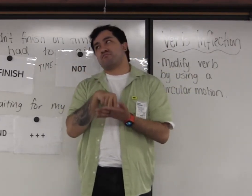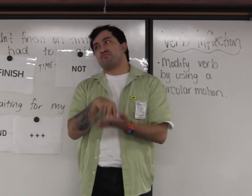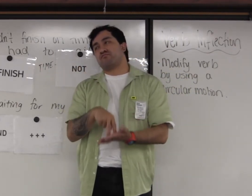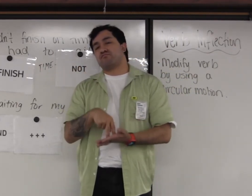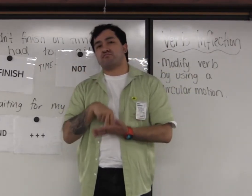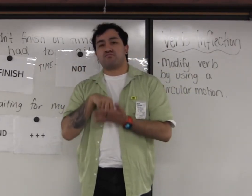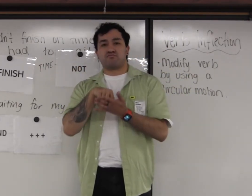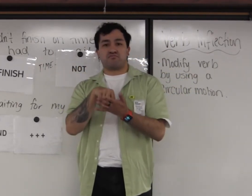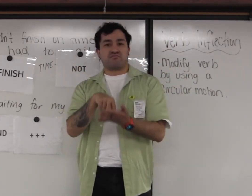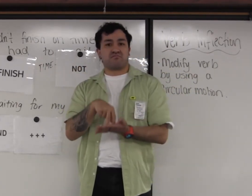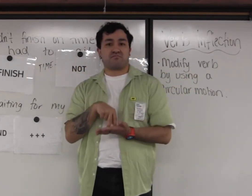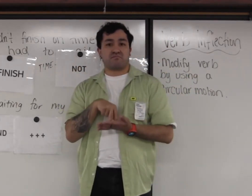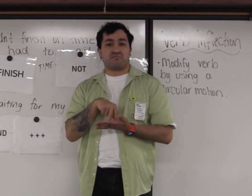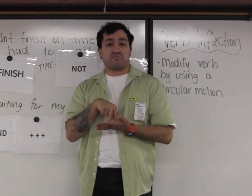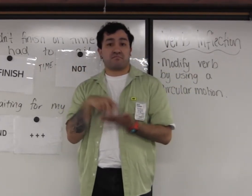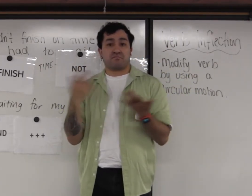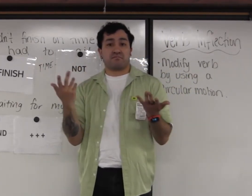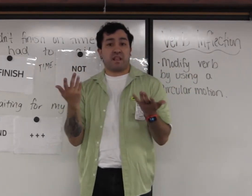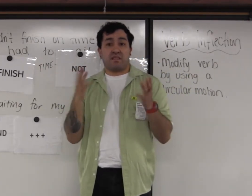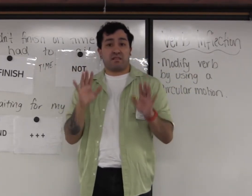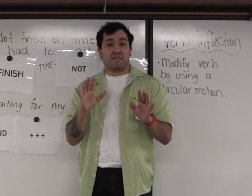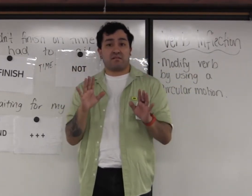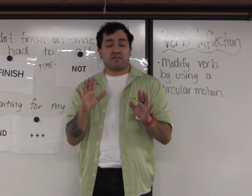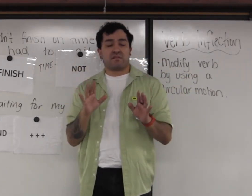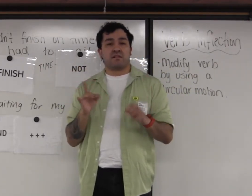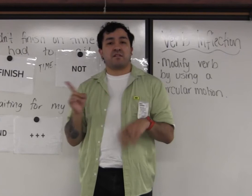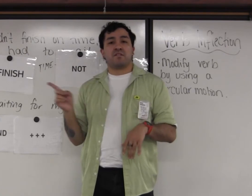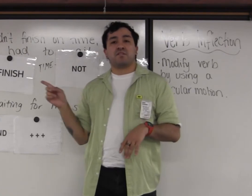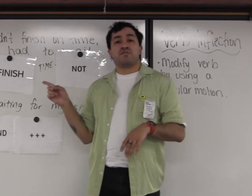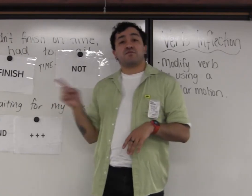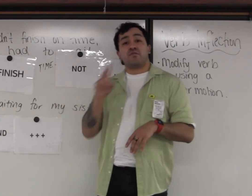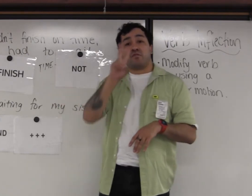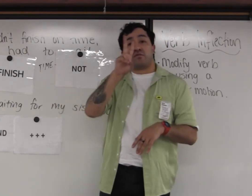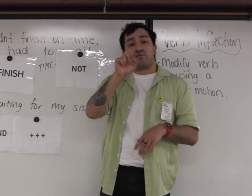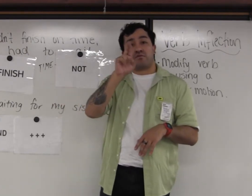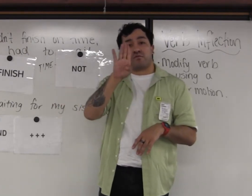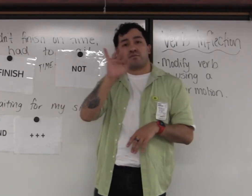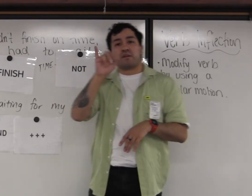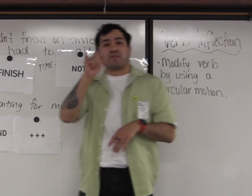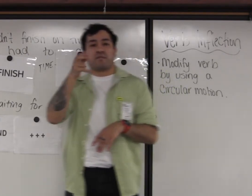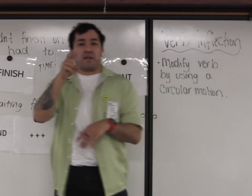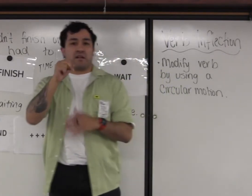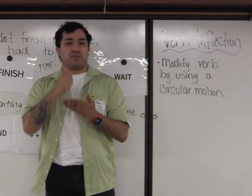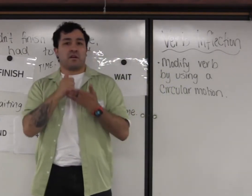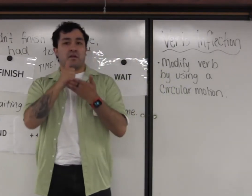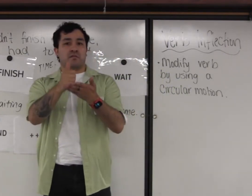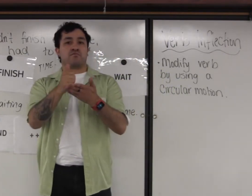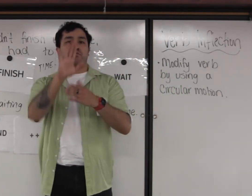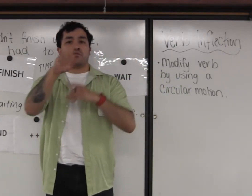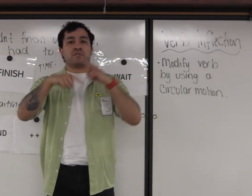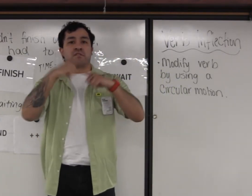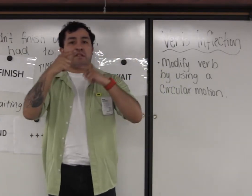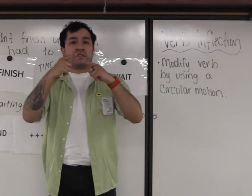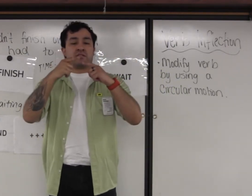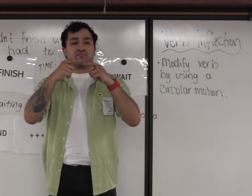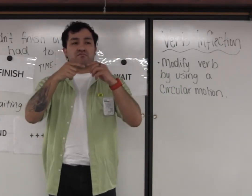some non-manuals, and I'm conveying all that information. And that's really it for that.